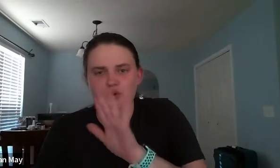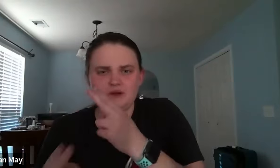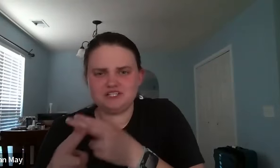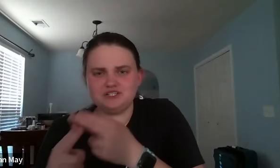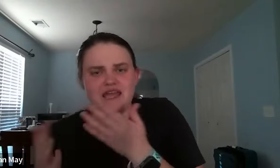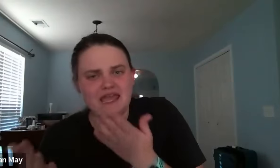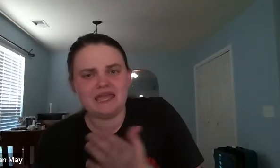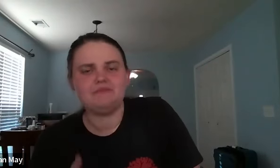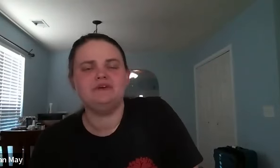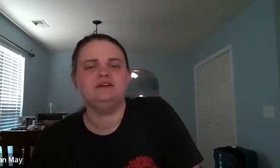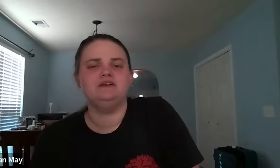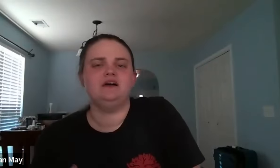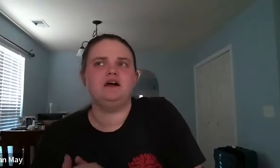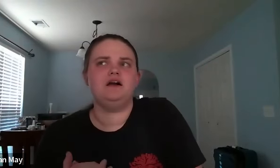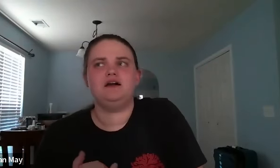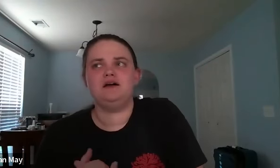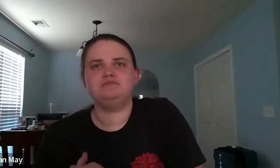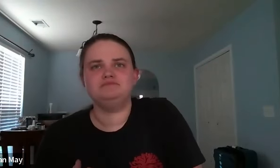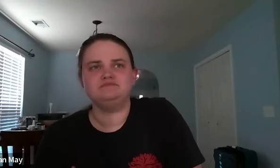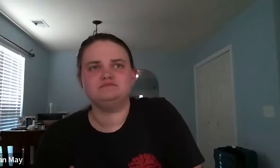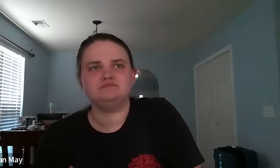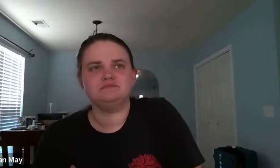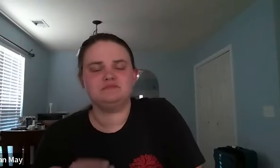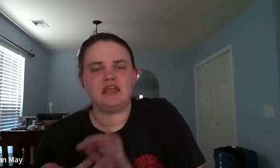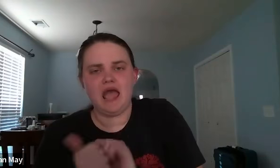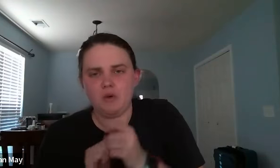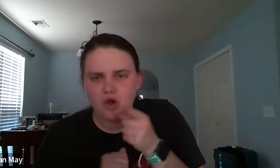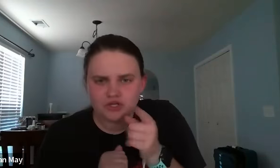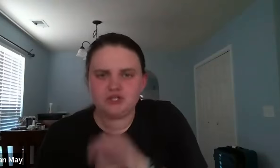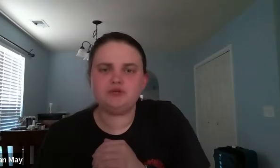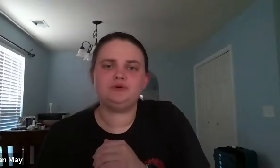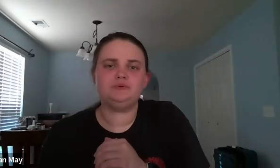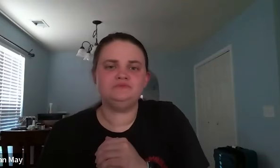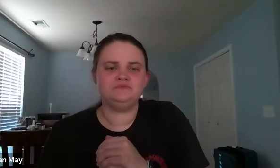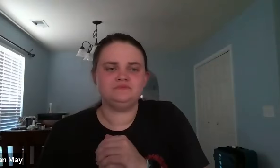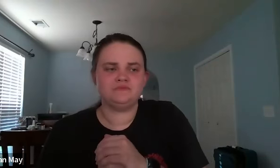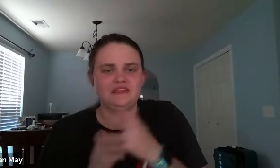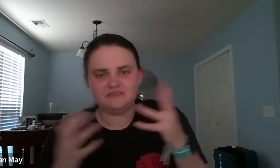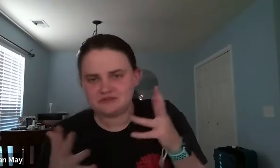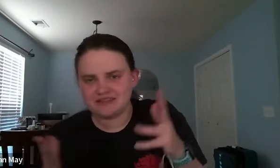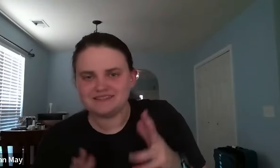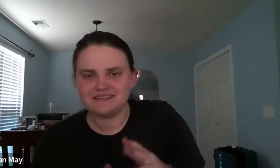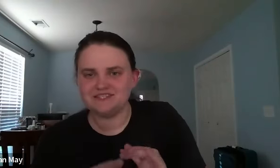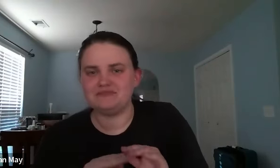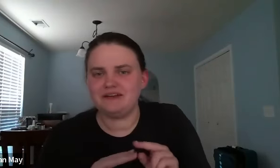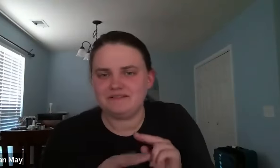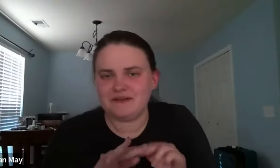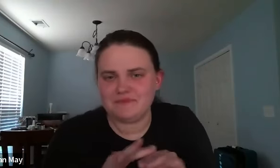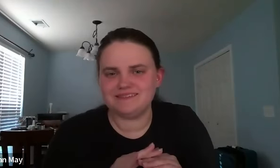what is your name? How are you? Those kinds of things, very, very basic.